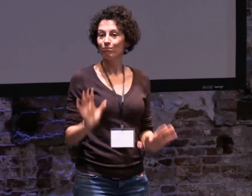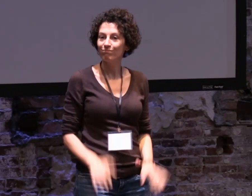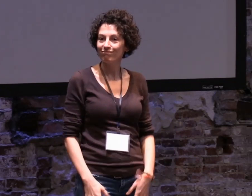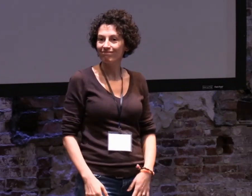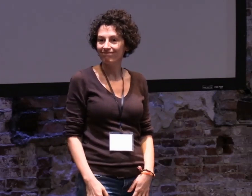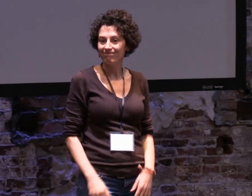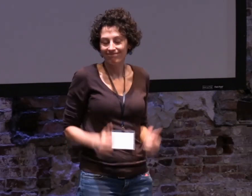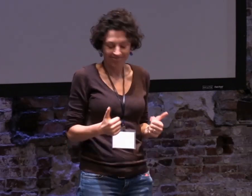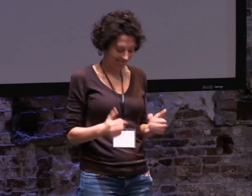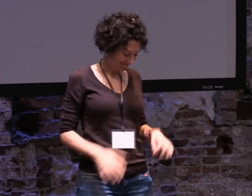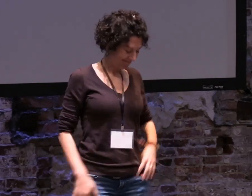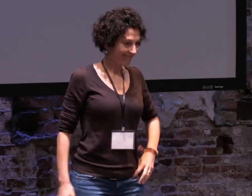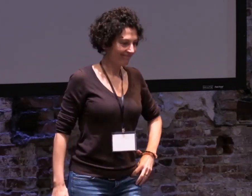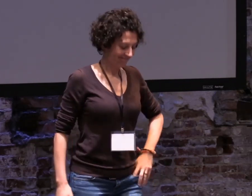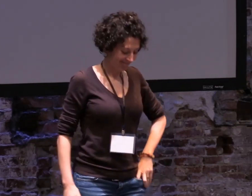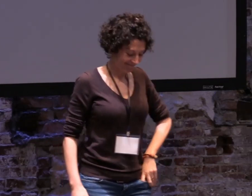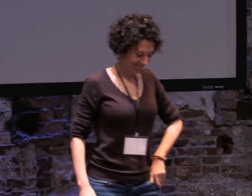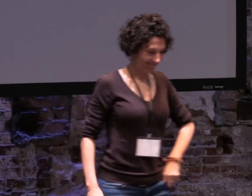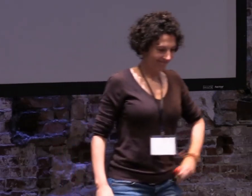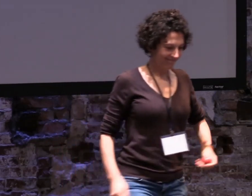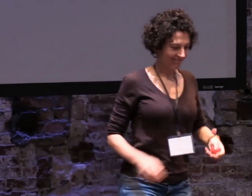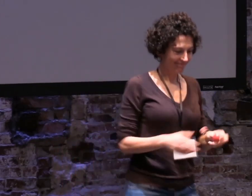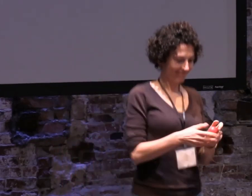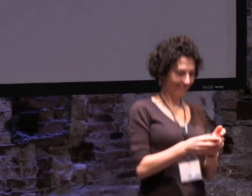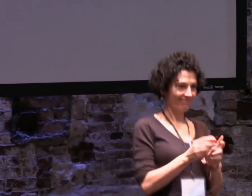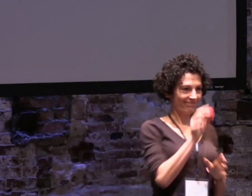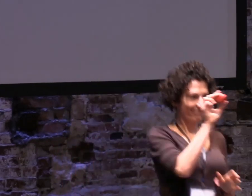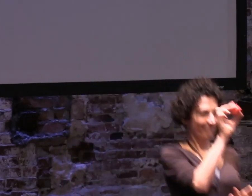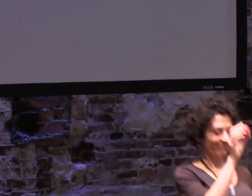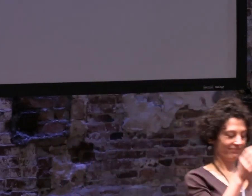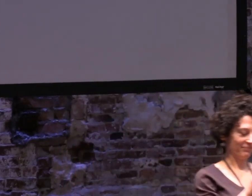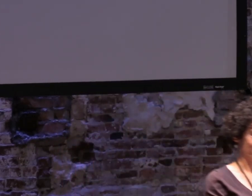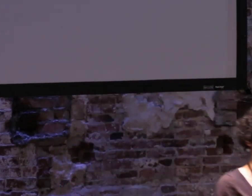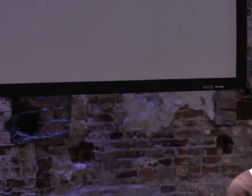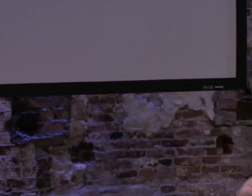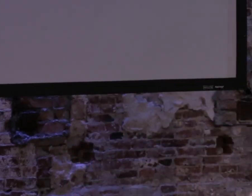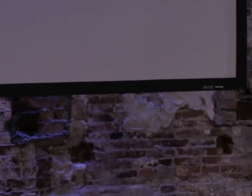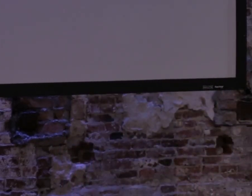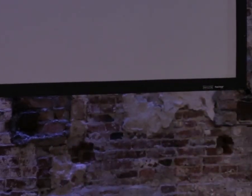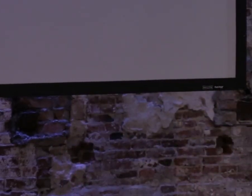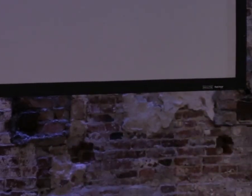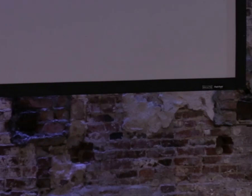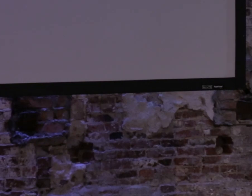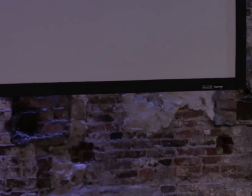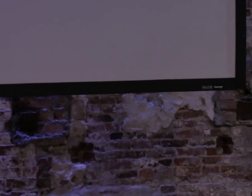And that was one of the best things of my life, how to do that. Here's my clown nose.